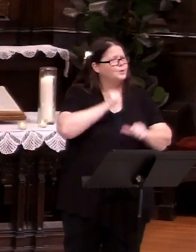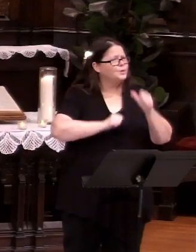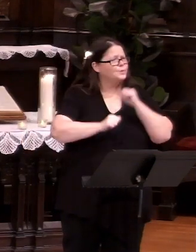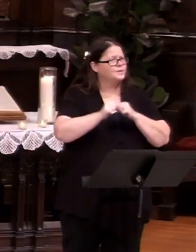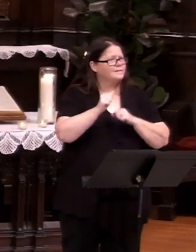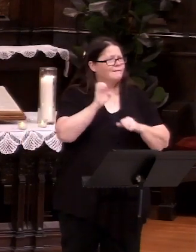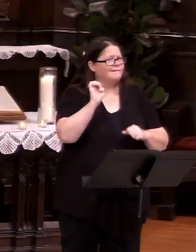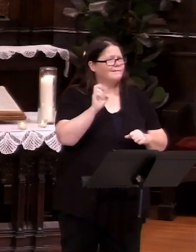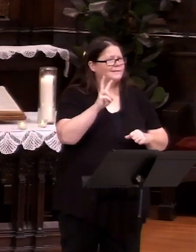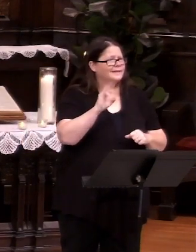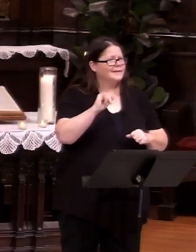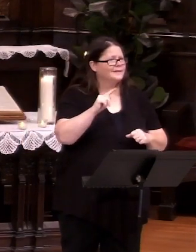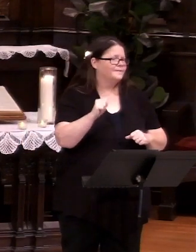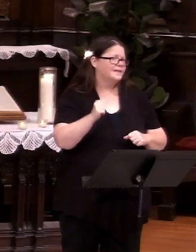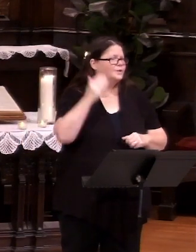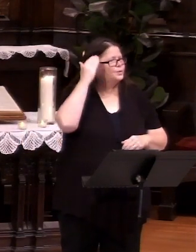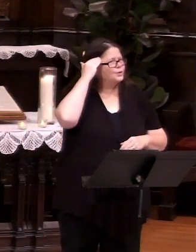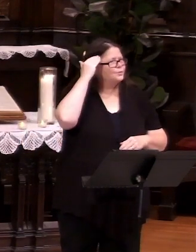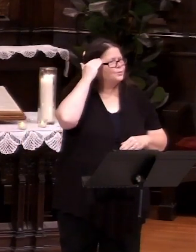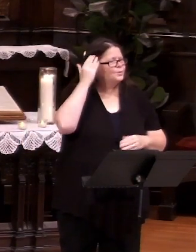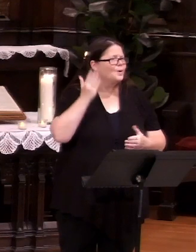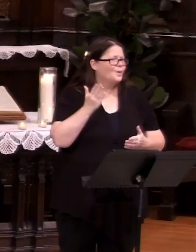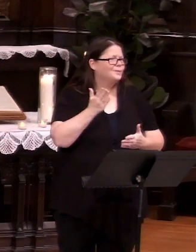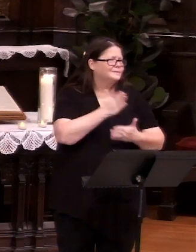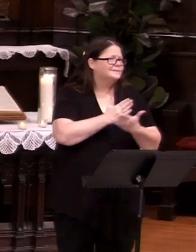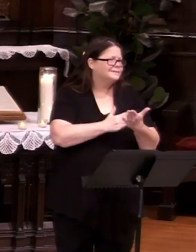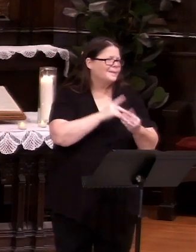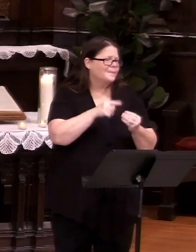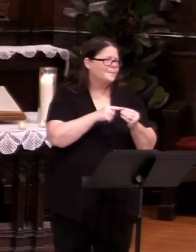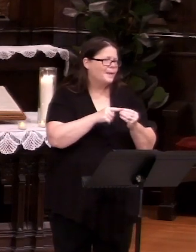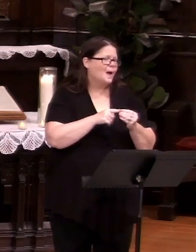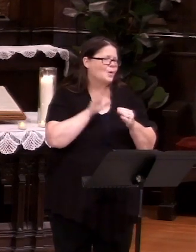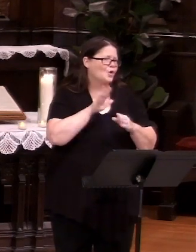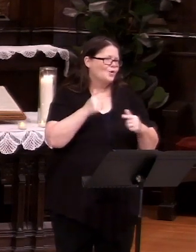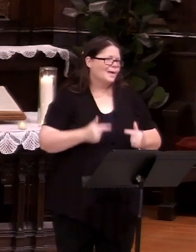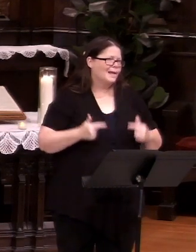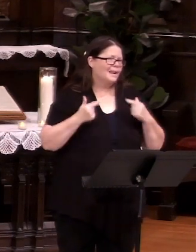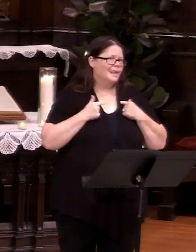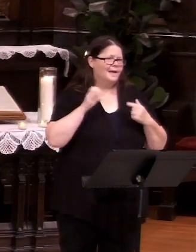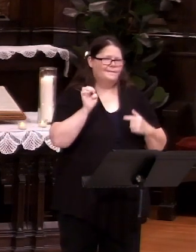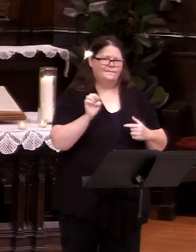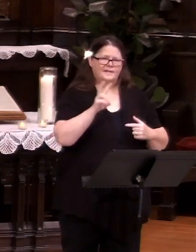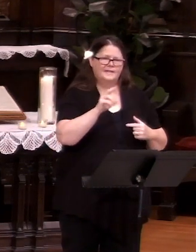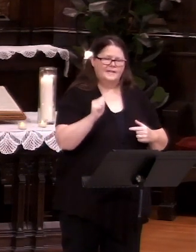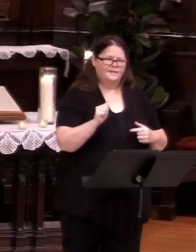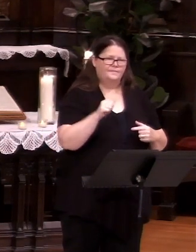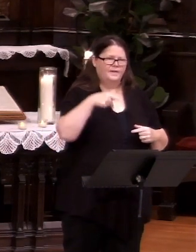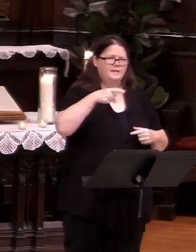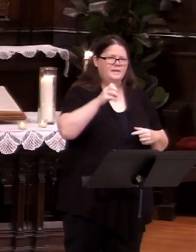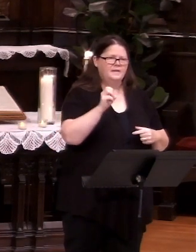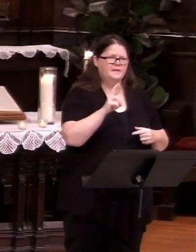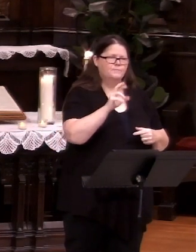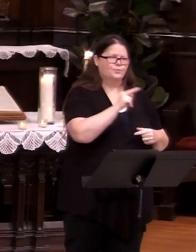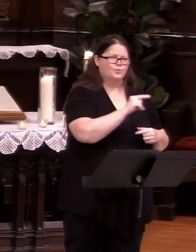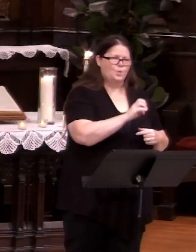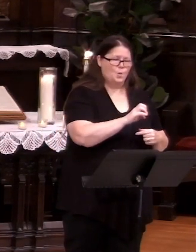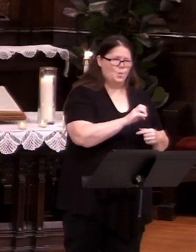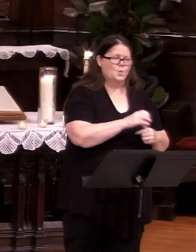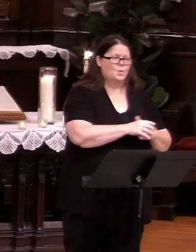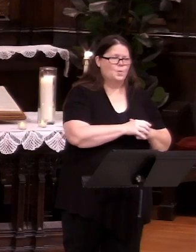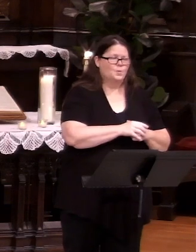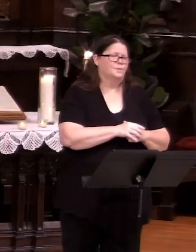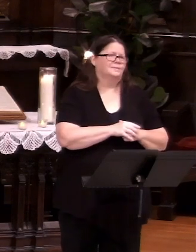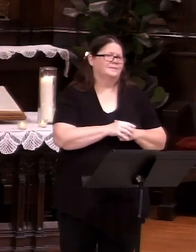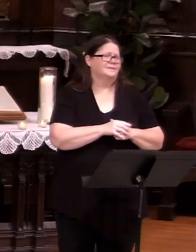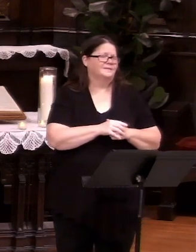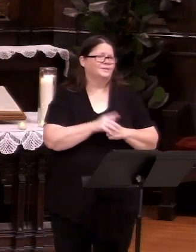least a little something about the life of Eva Perón, one of Argentina's most